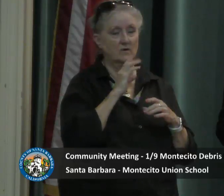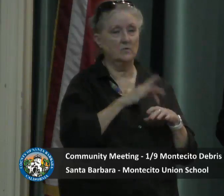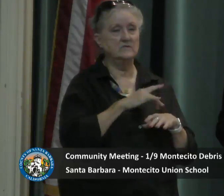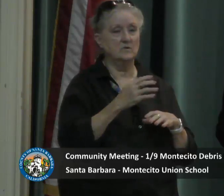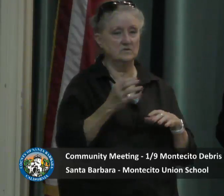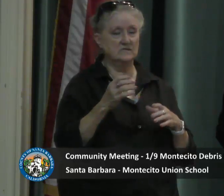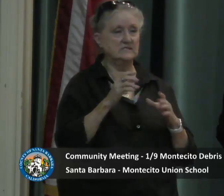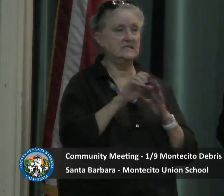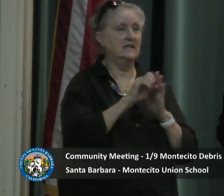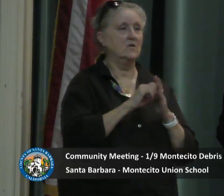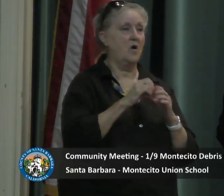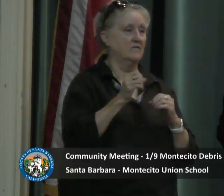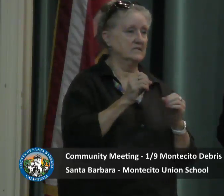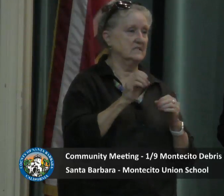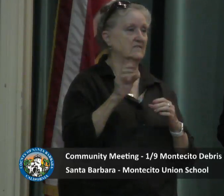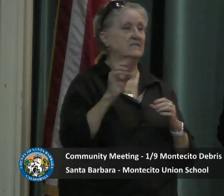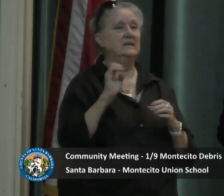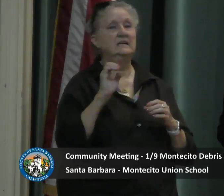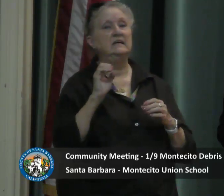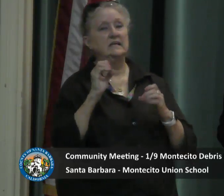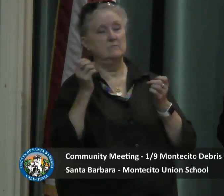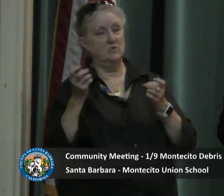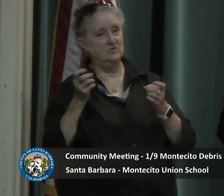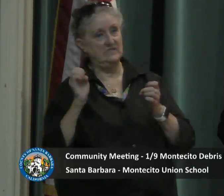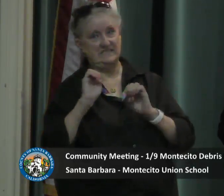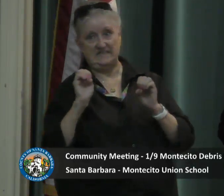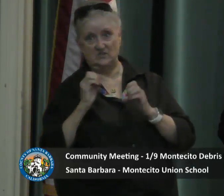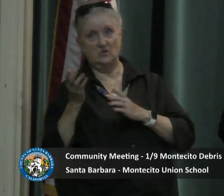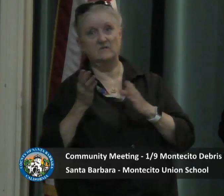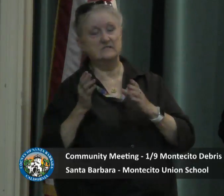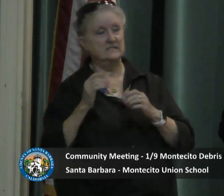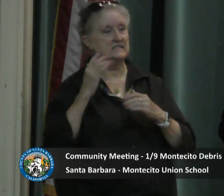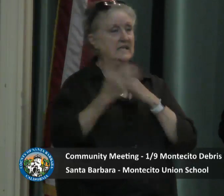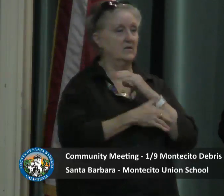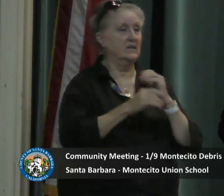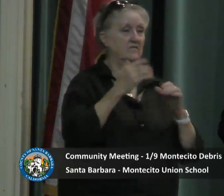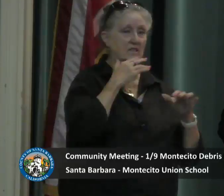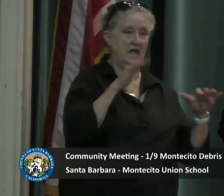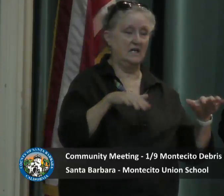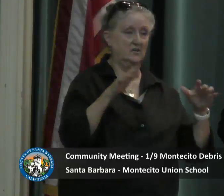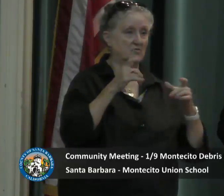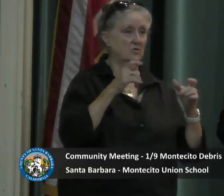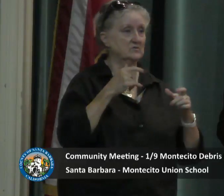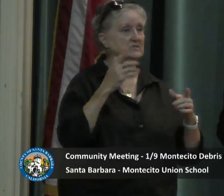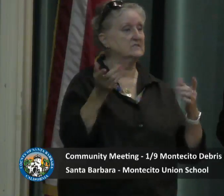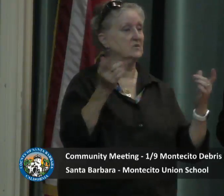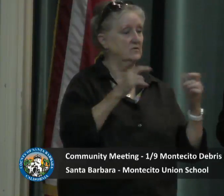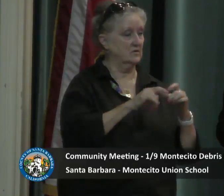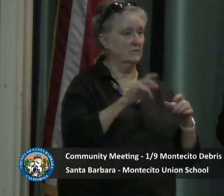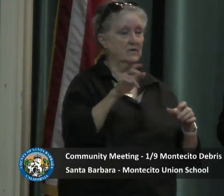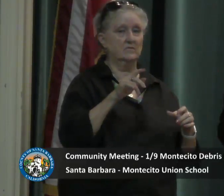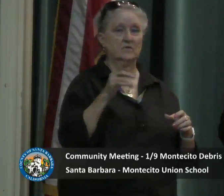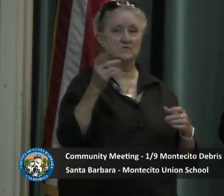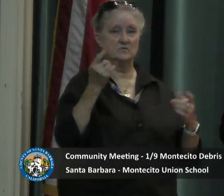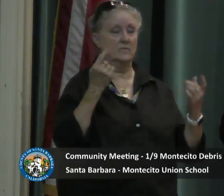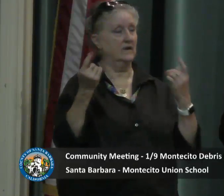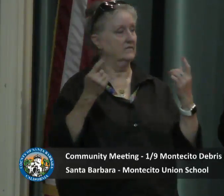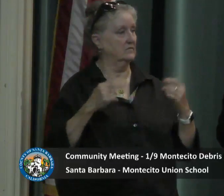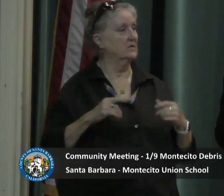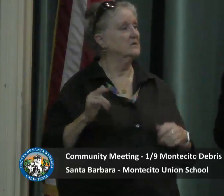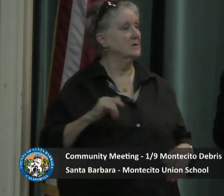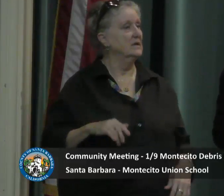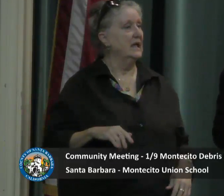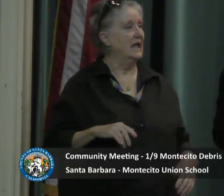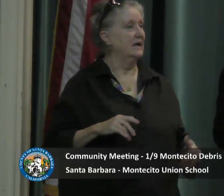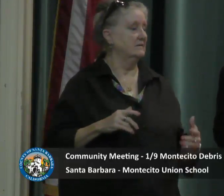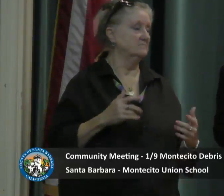State Office of Emergency Services, our county flood control, if you're sitting in the audience, I think that you can just come up to one of those two microphones as well,